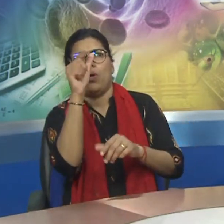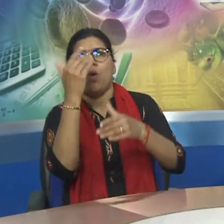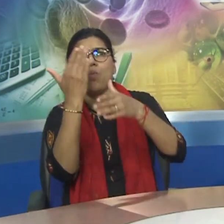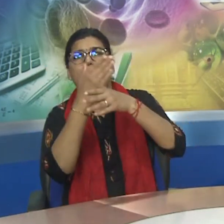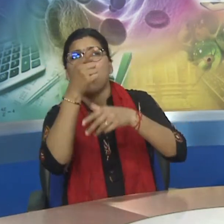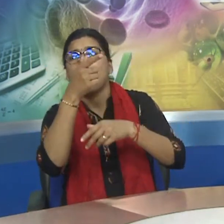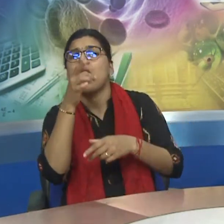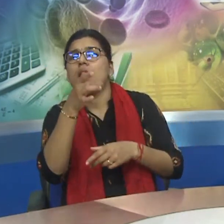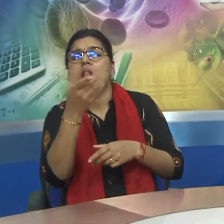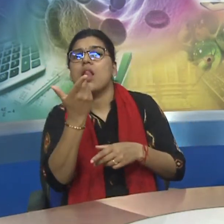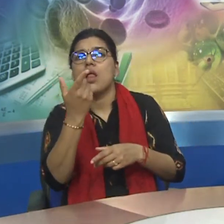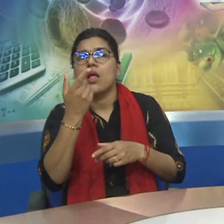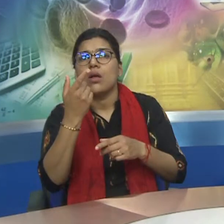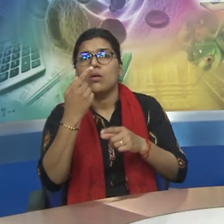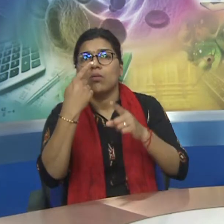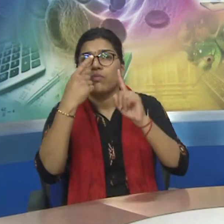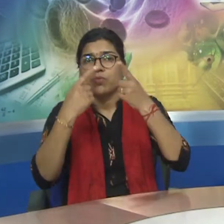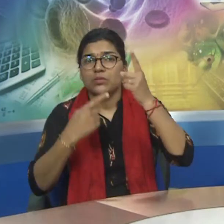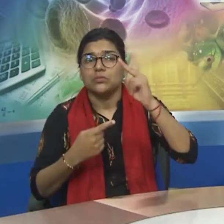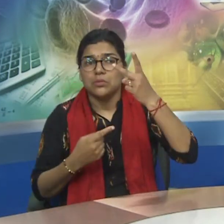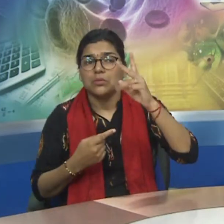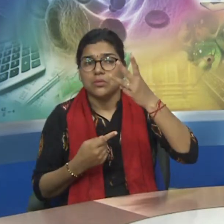There are 4 options available.